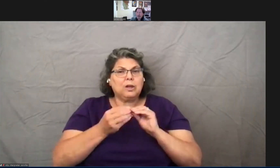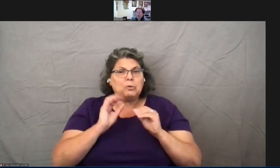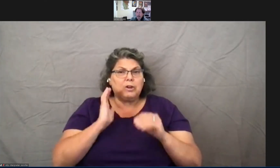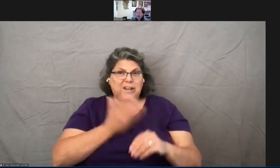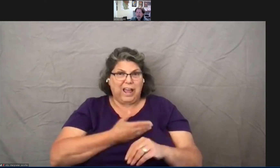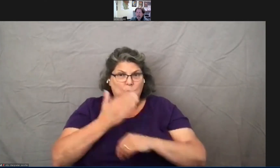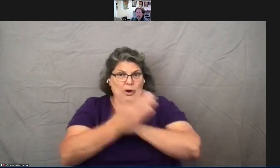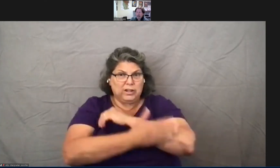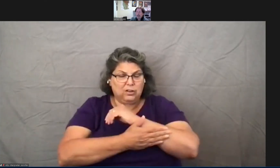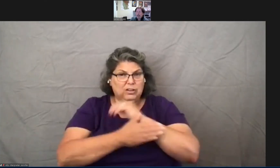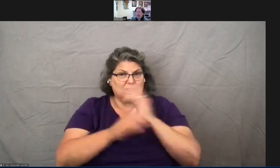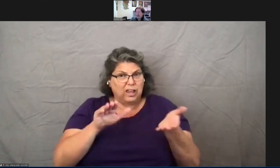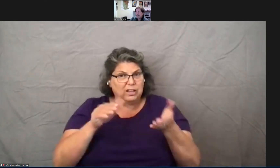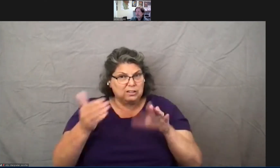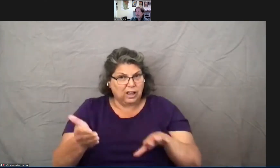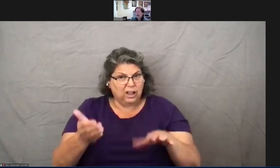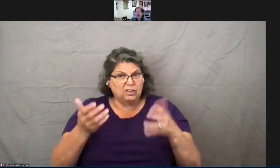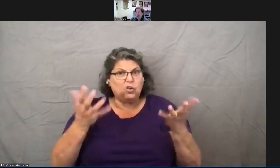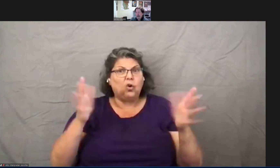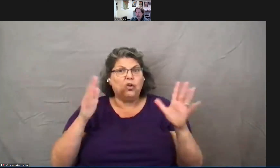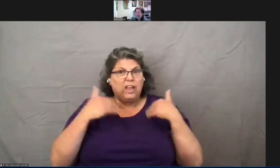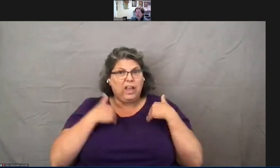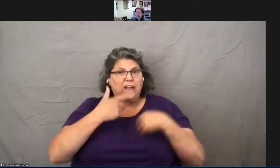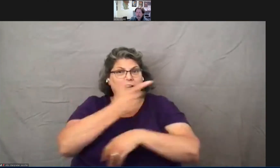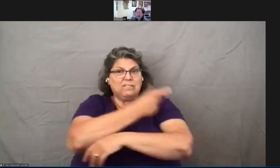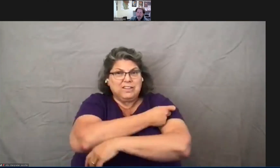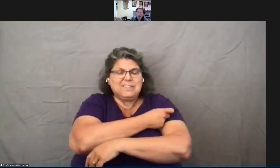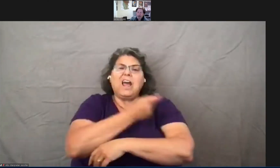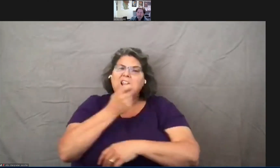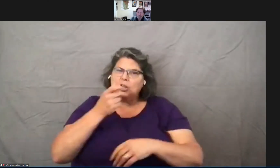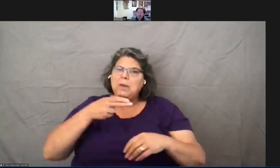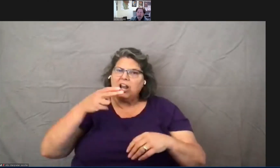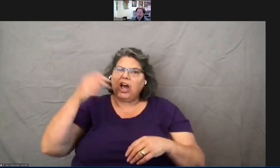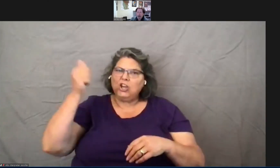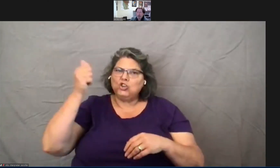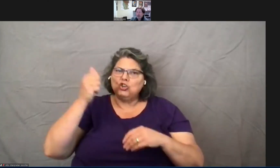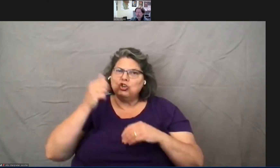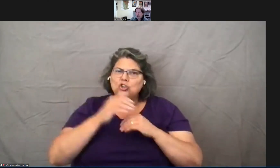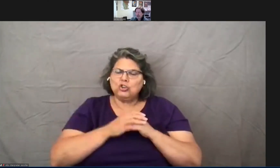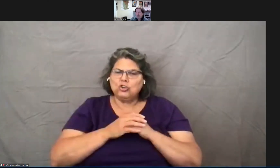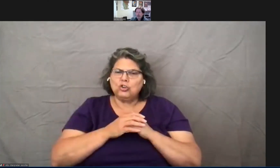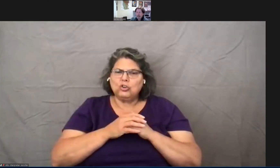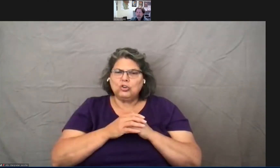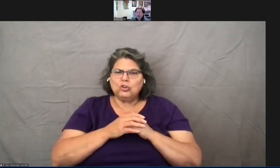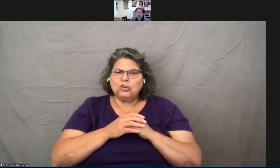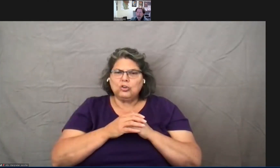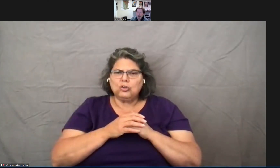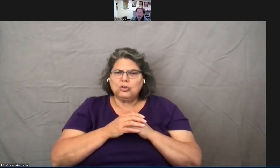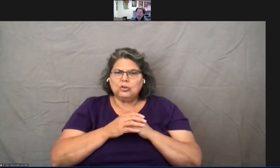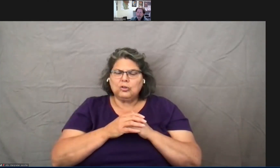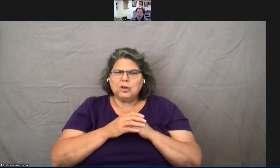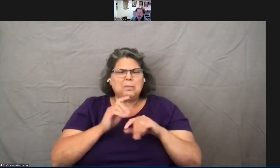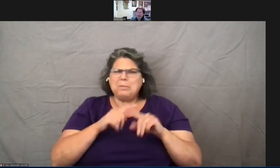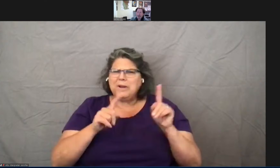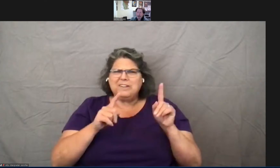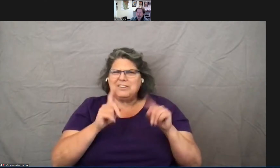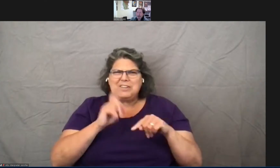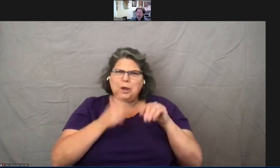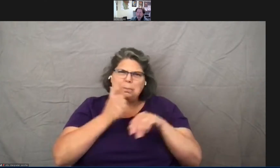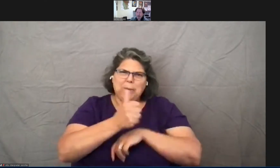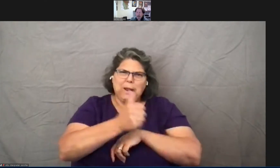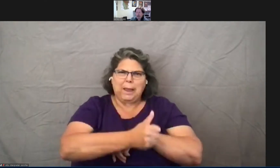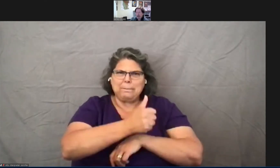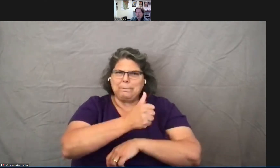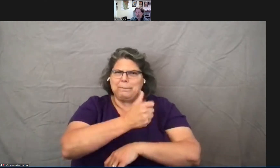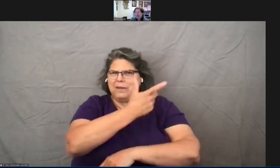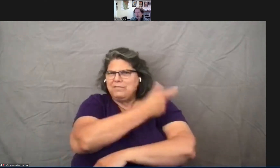who've been vaccinated, is somewhat higher. But I wouldn't judge the vaccine on the experience